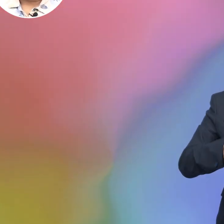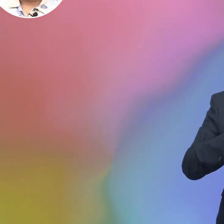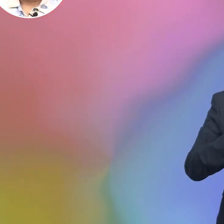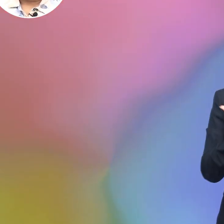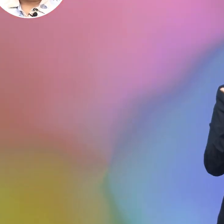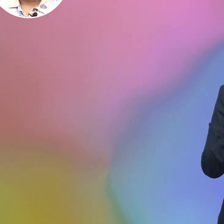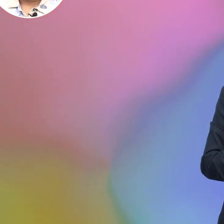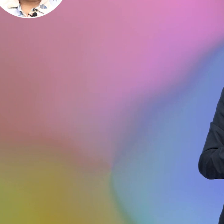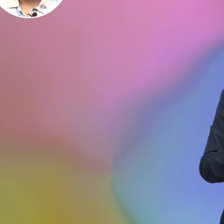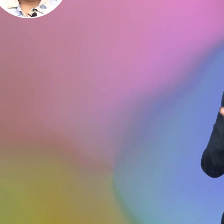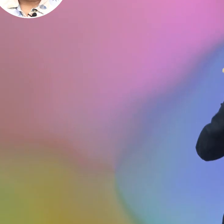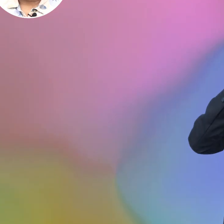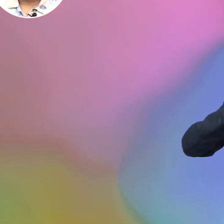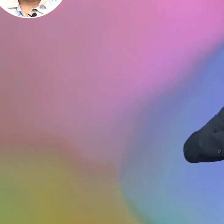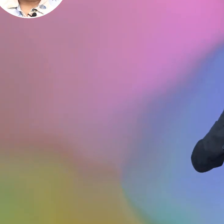respiration.